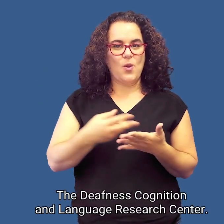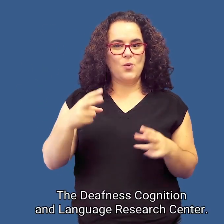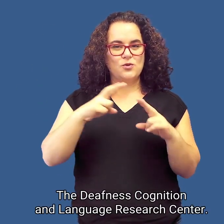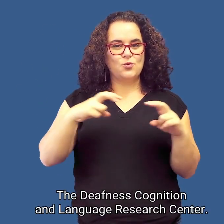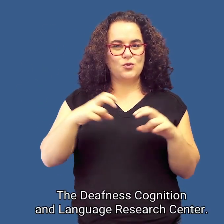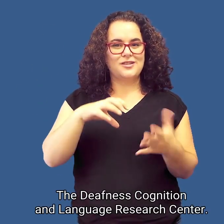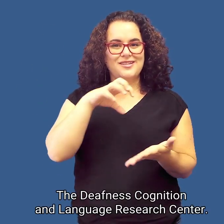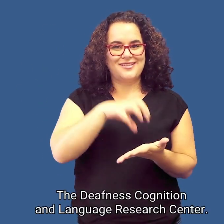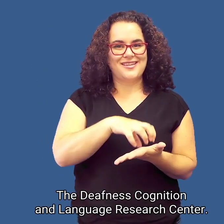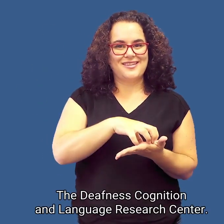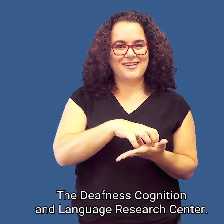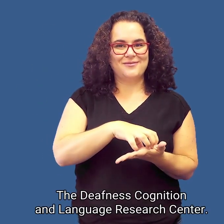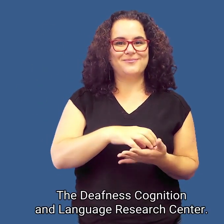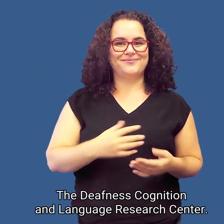and Language Research Centre.